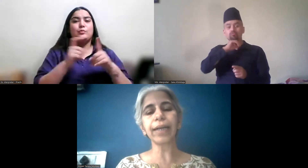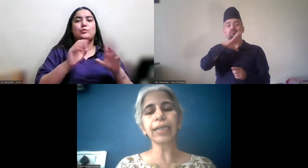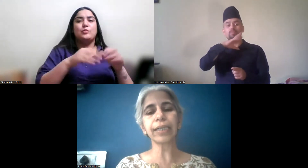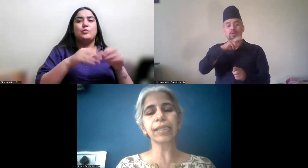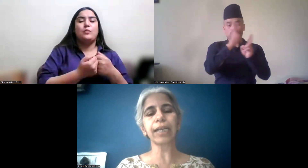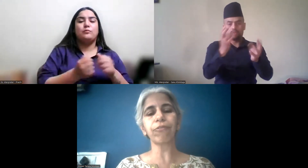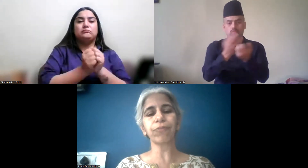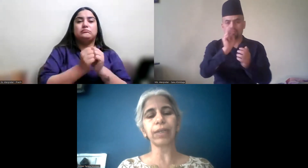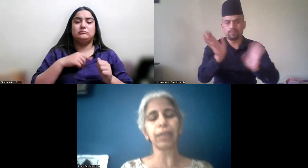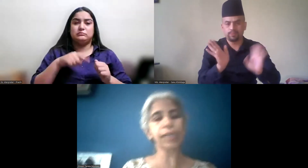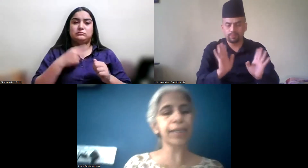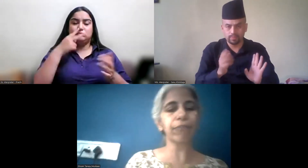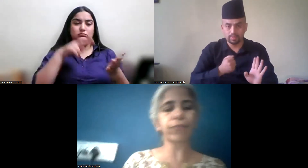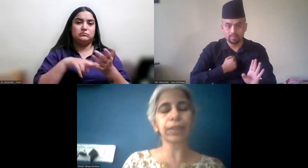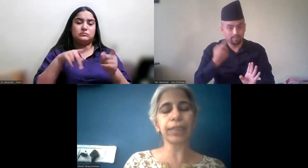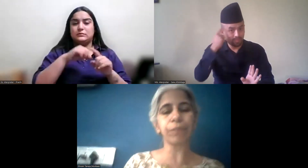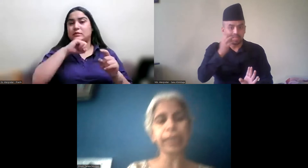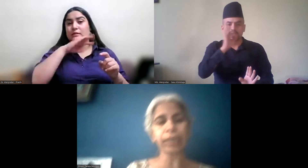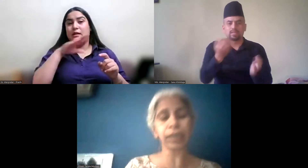the adult itself, herself,